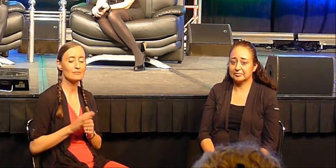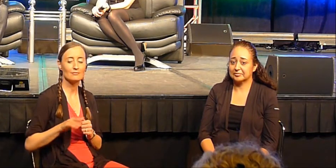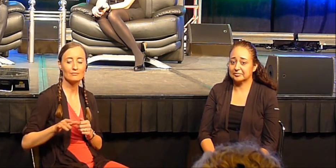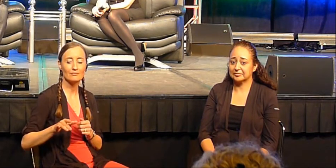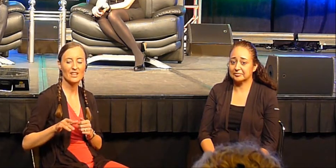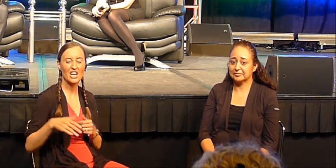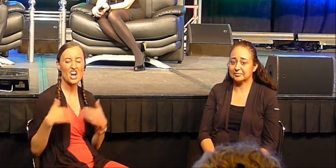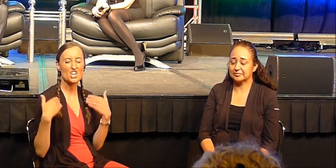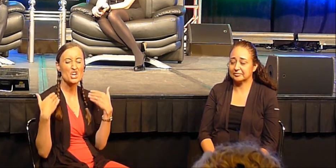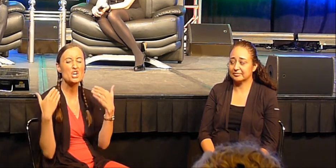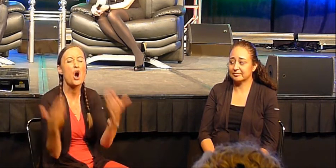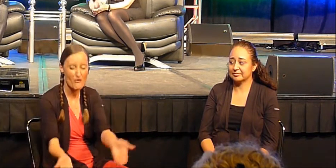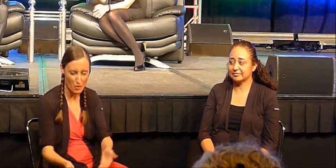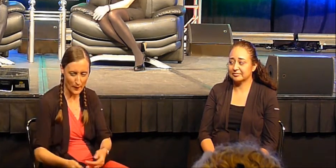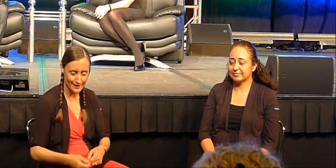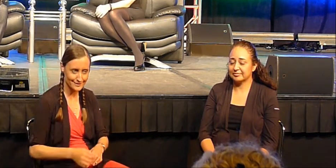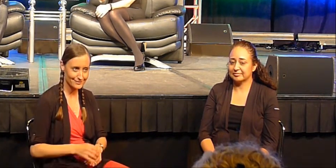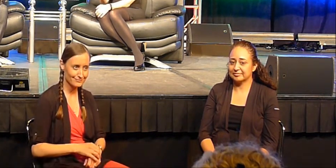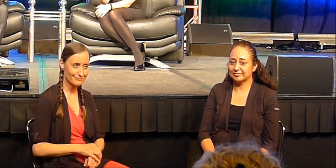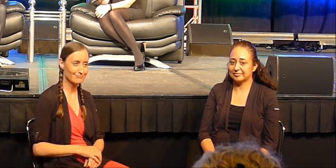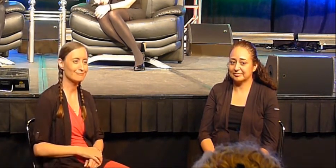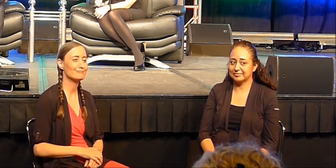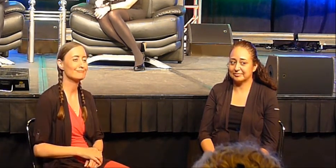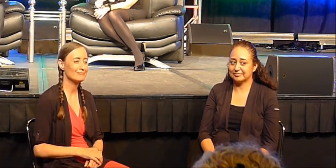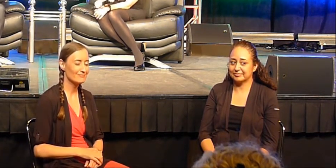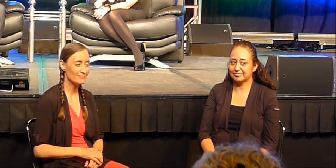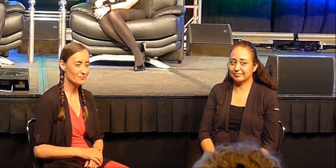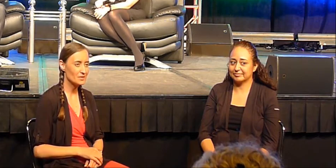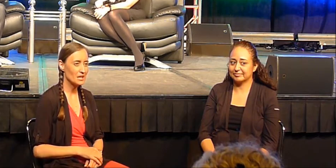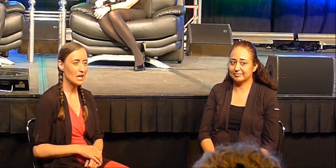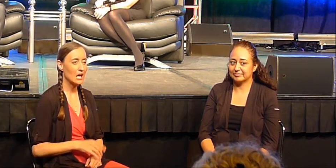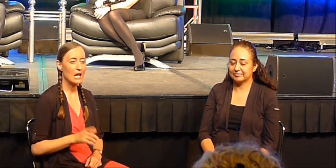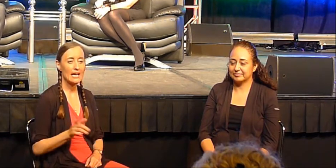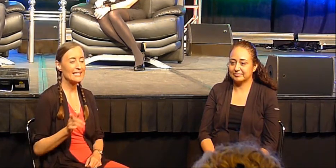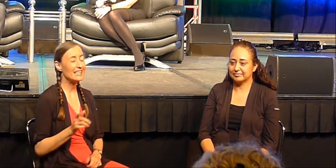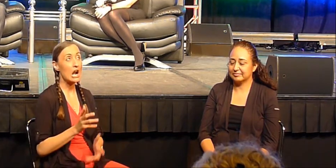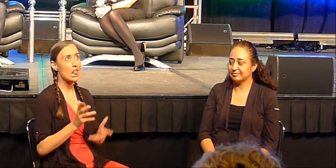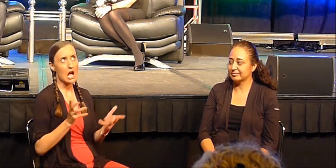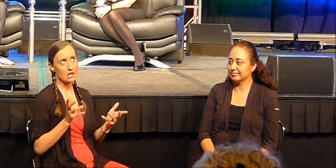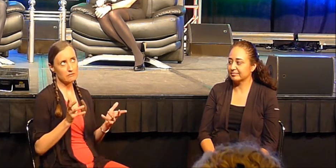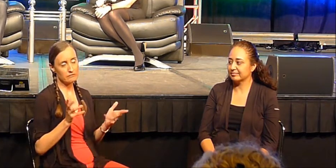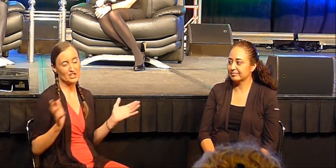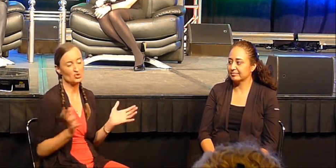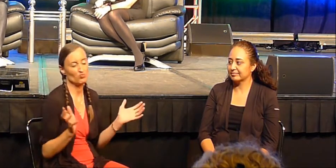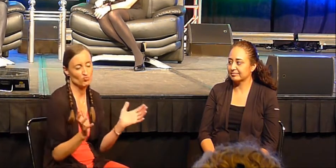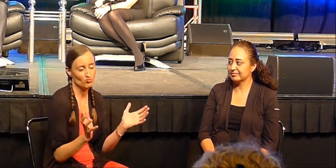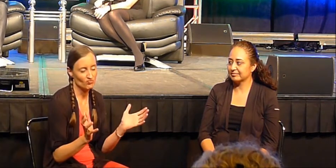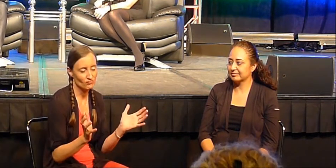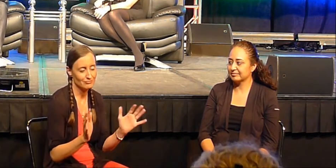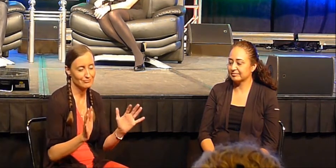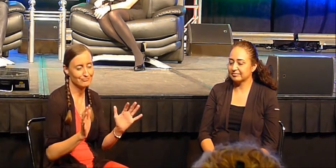just go for it. Right? Not that Billy needed much coaching.